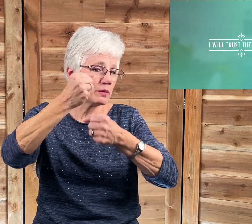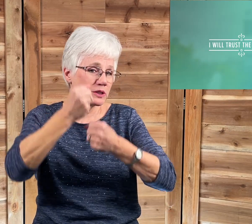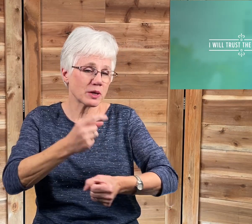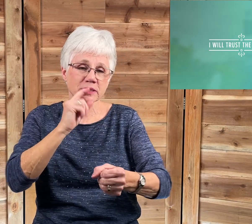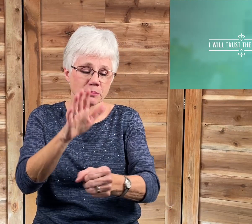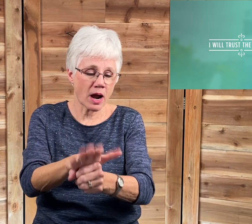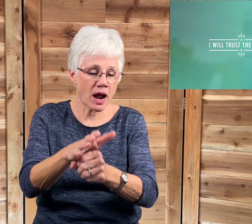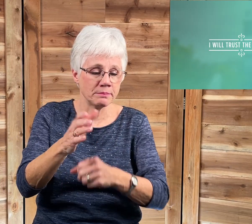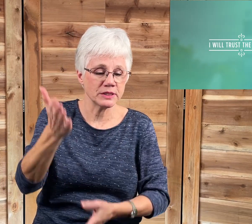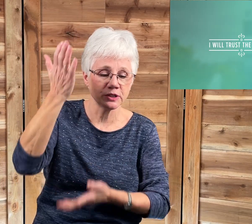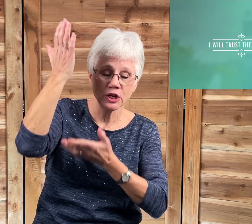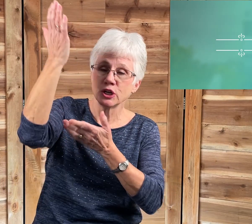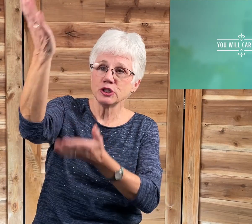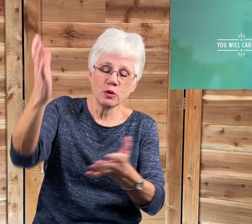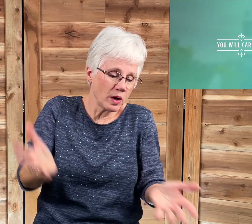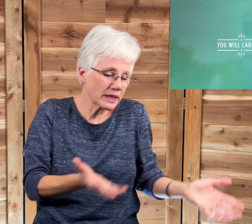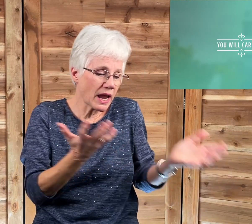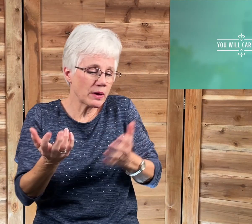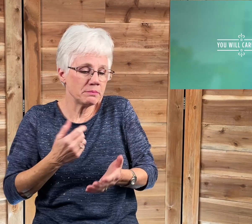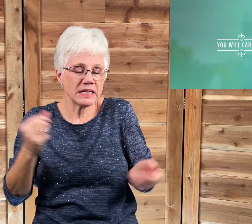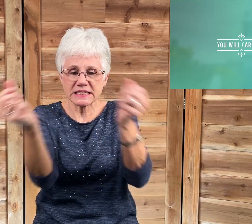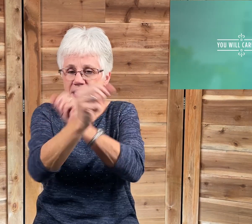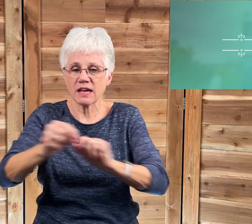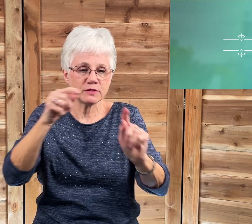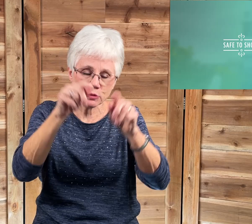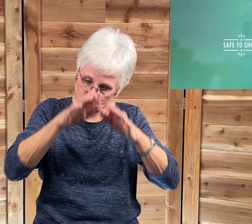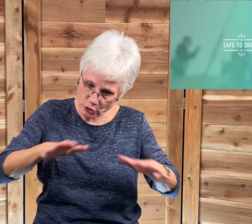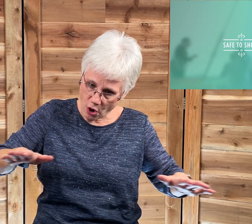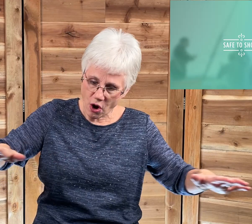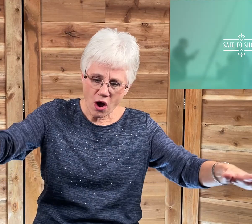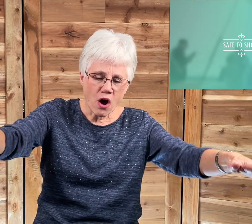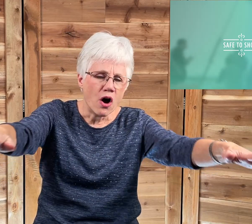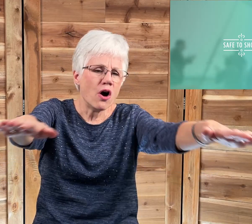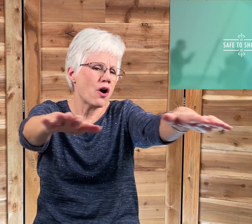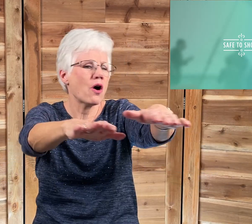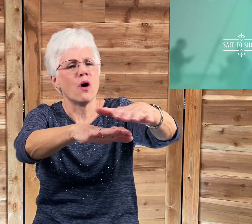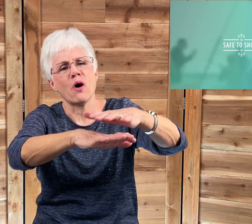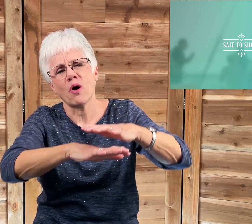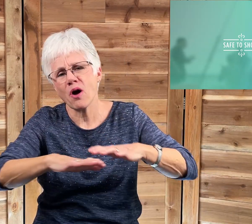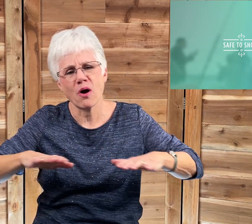I will trust the promise. You will carry me safe to shore.